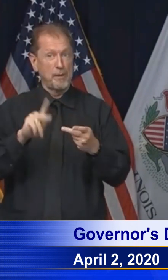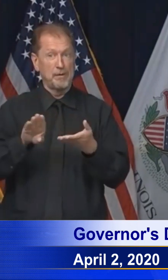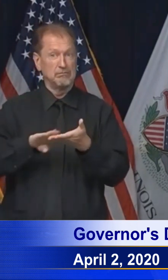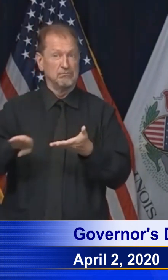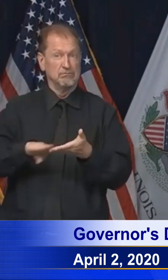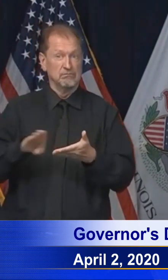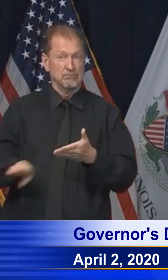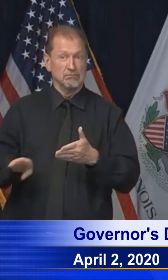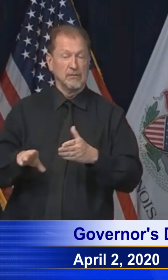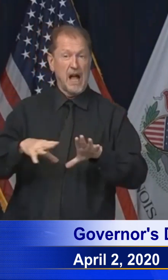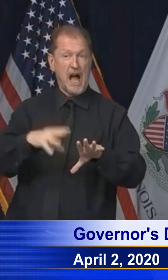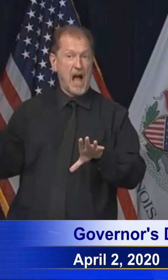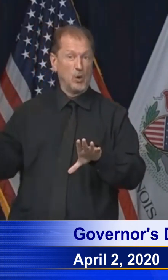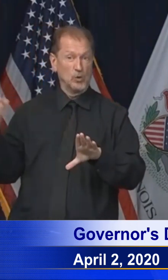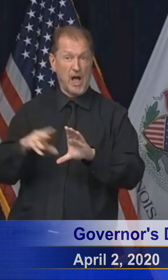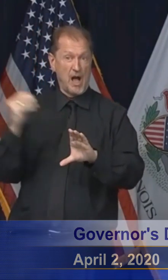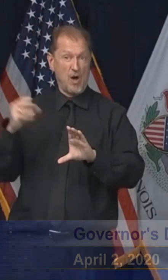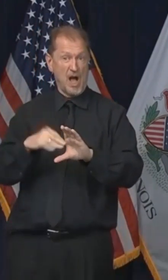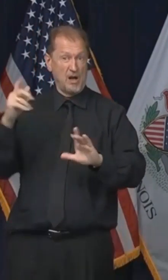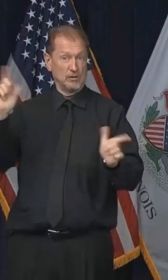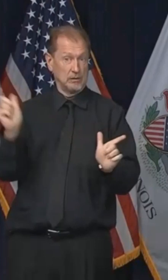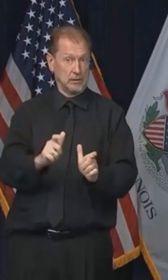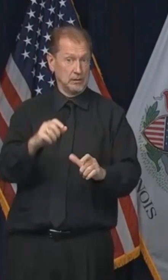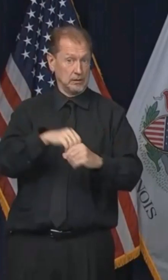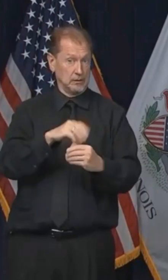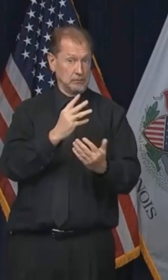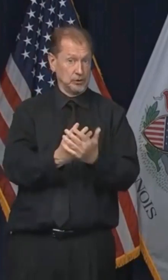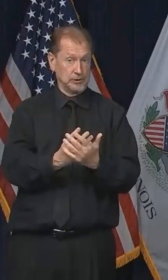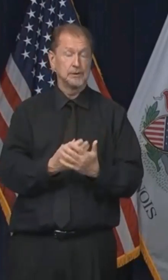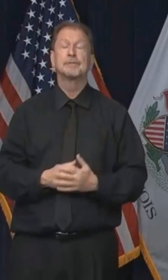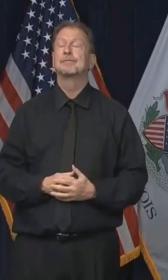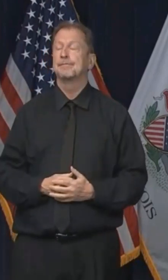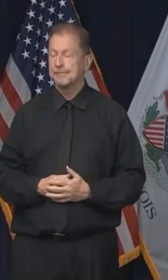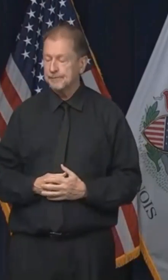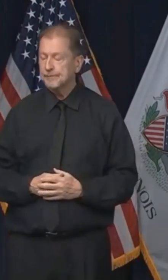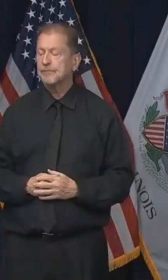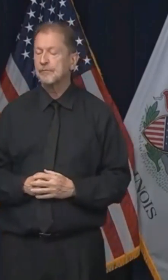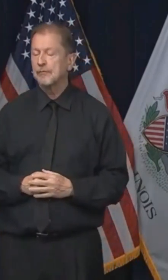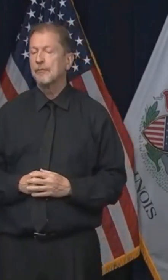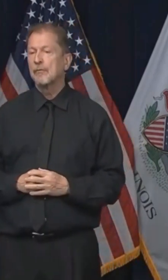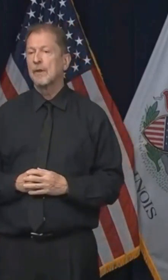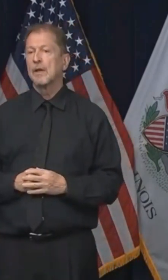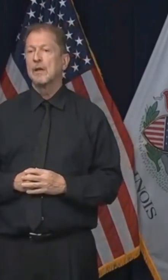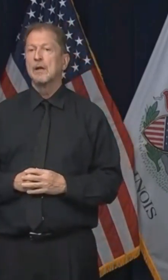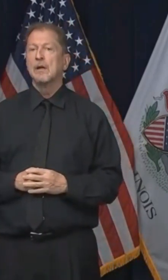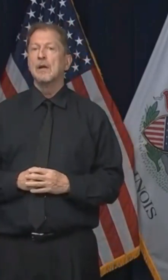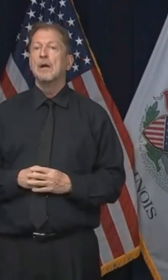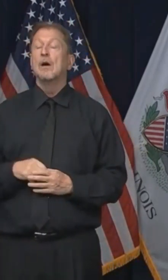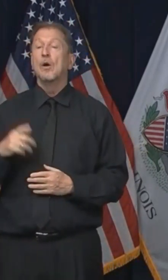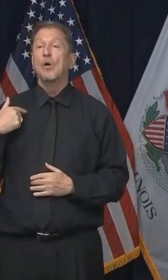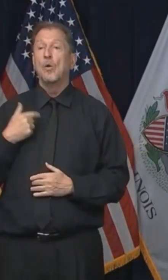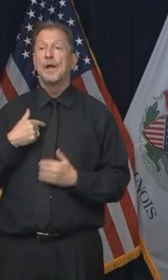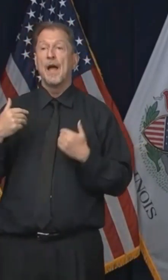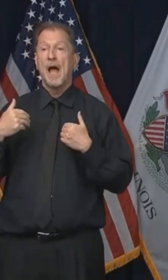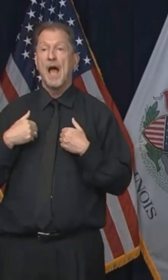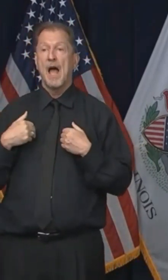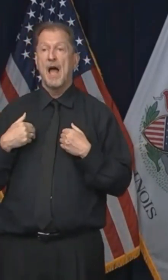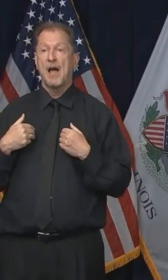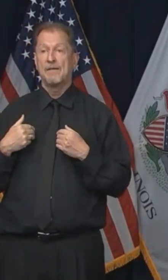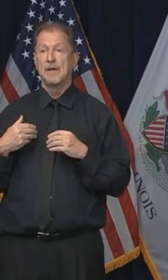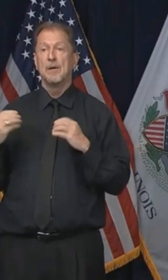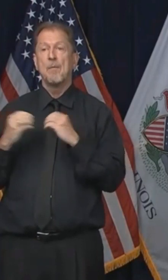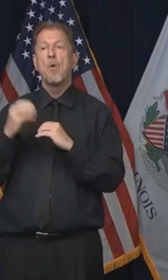this time? I want to remind you that we had more than 1,000